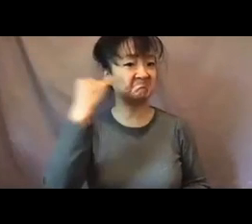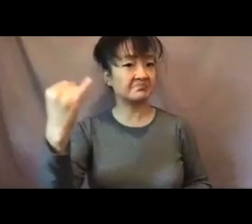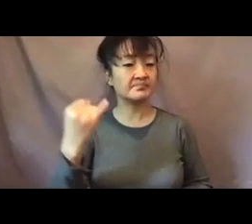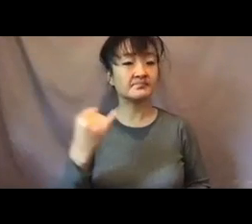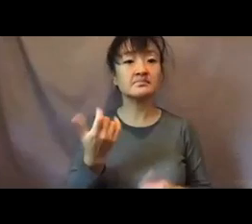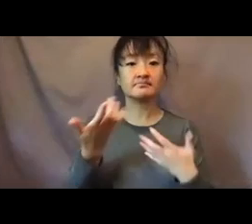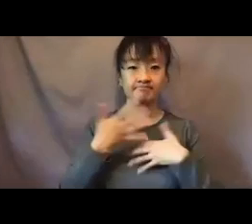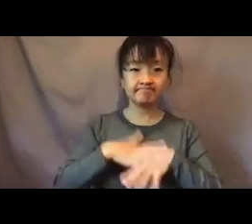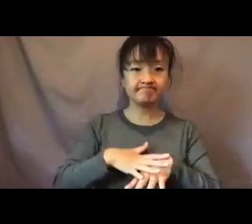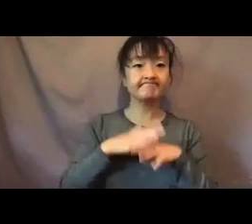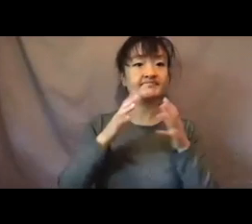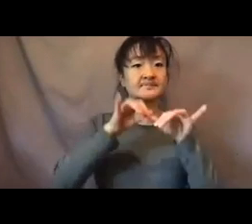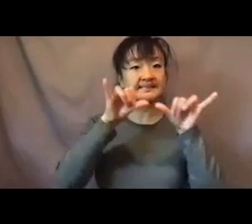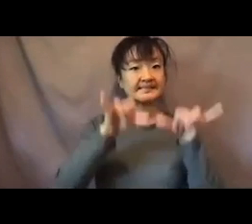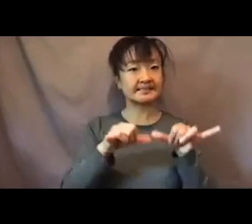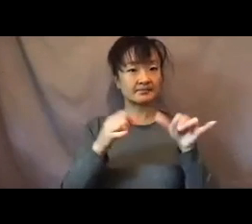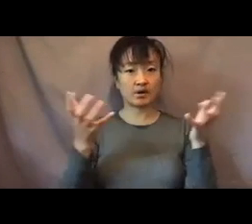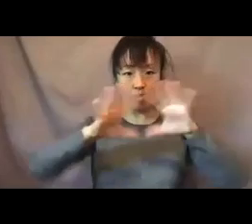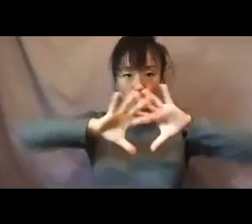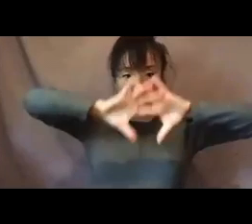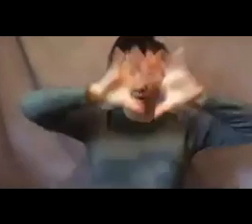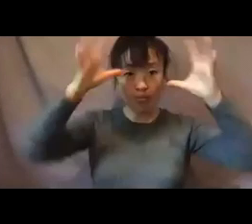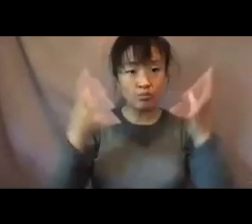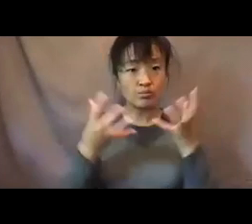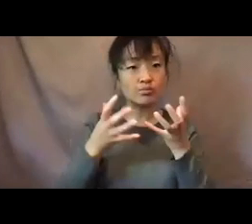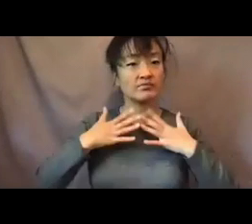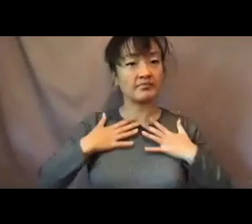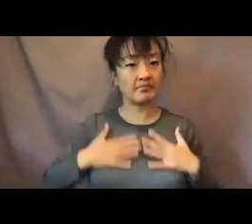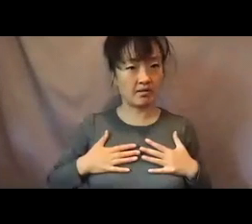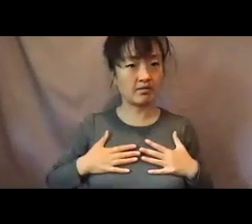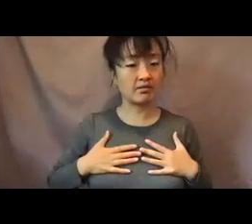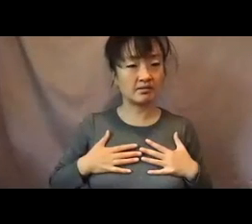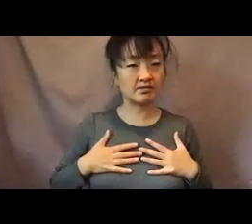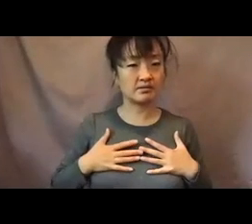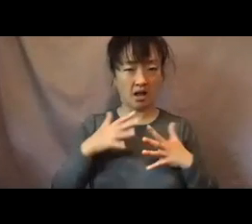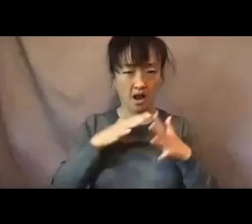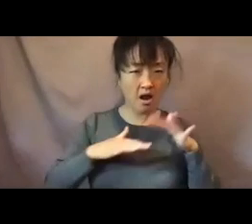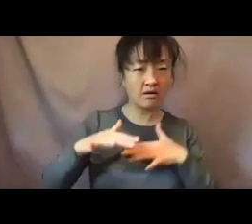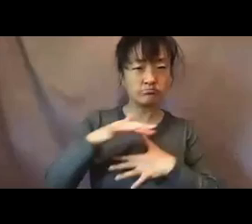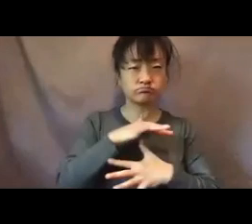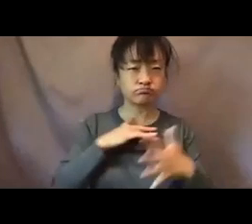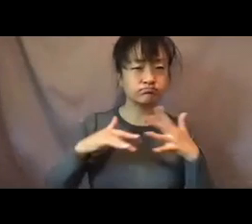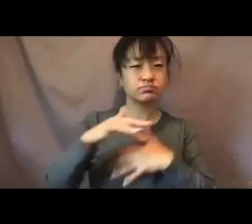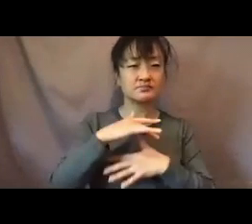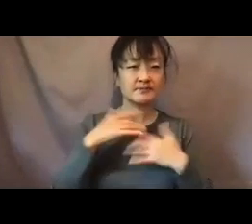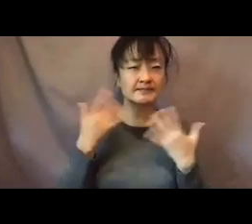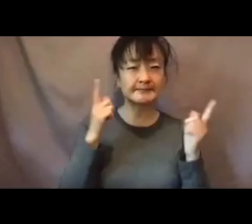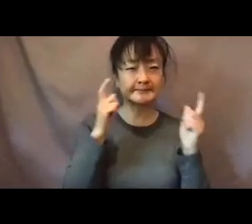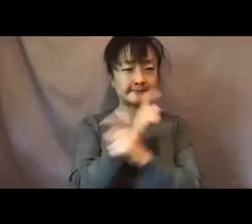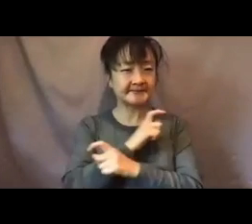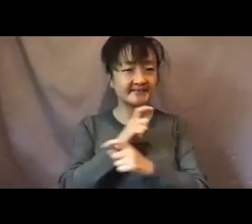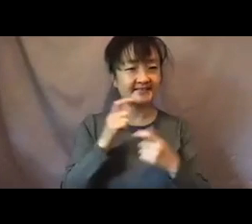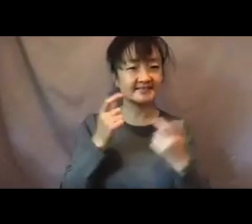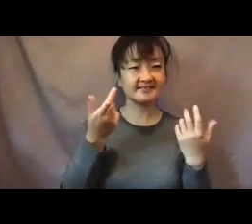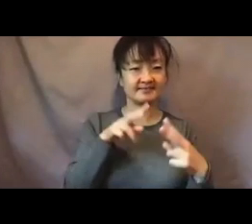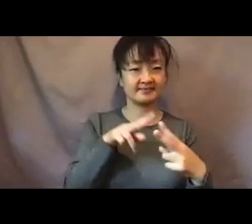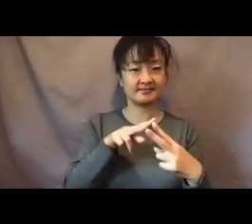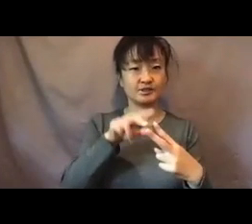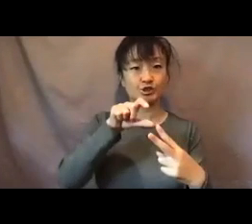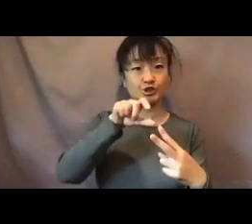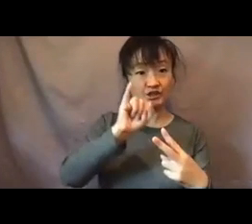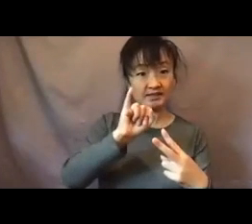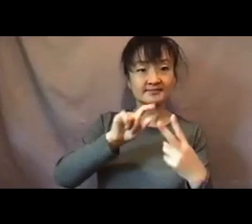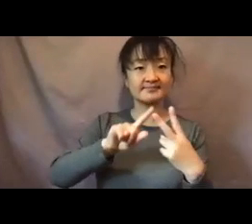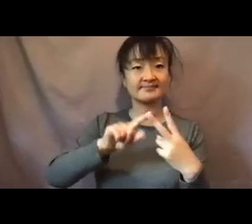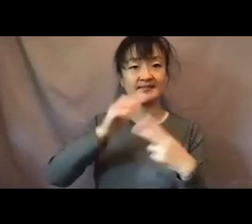systems that integrate the whole of the body, right? They circulate these mysterious substances called qi and blood, right? I